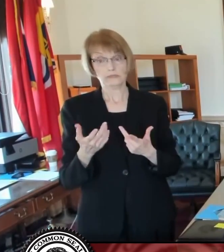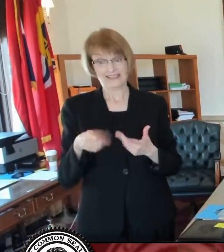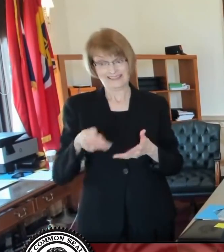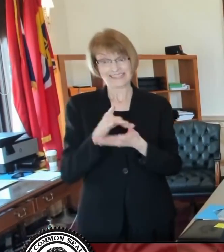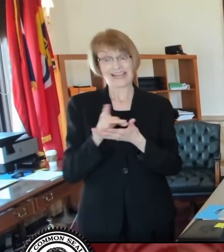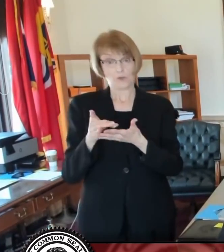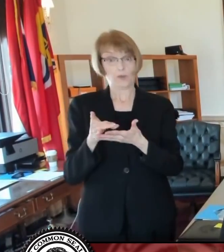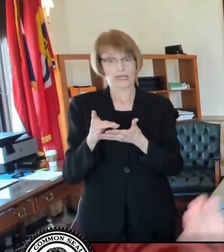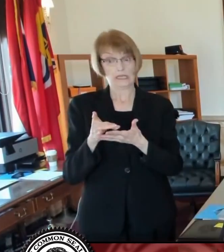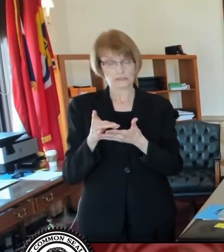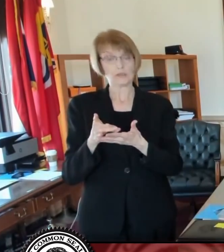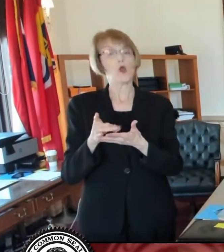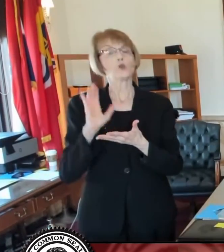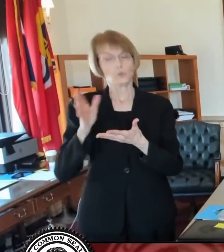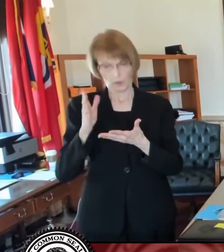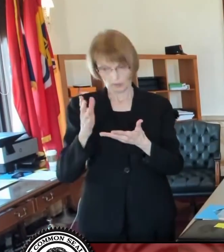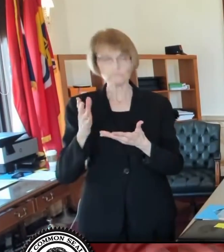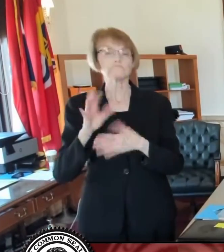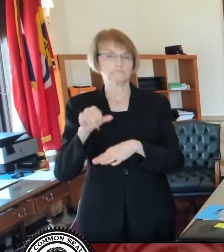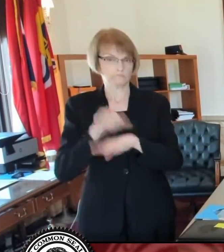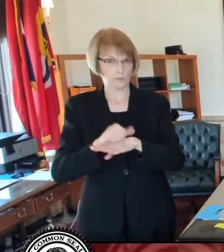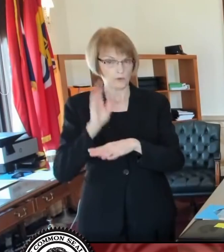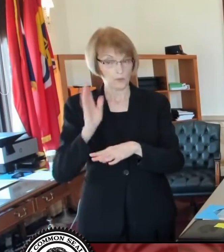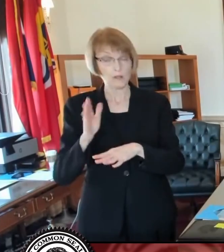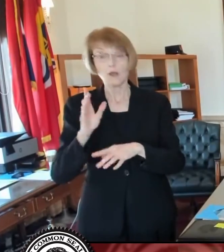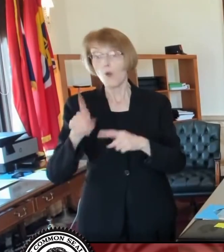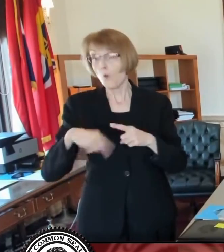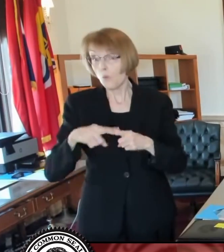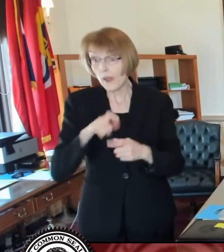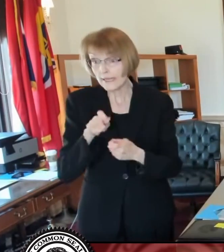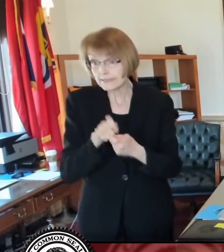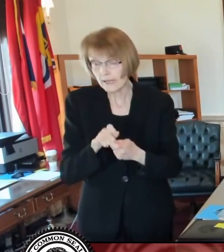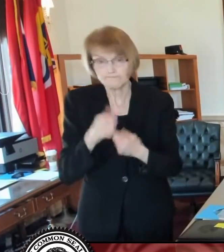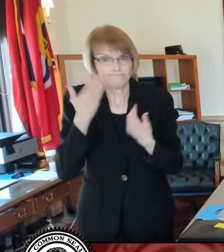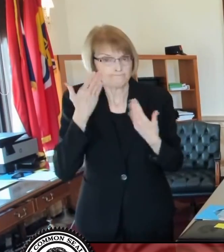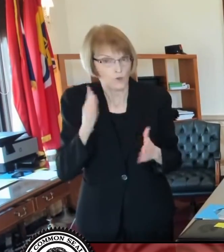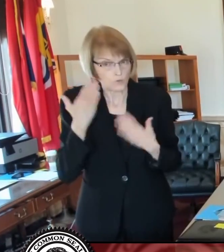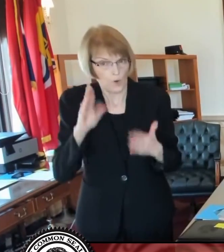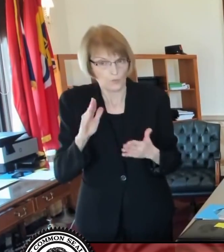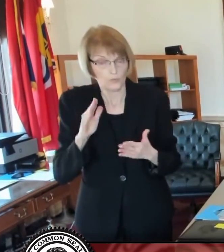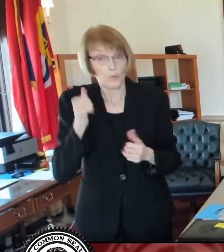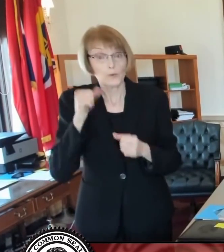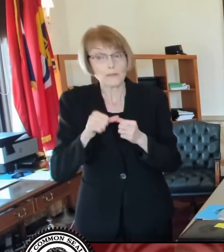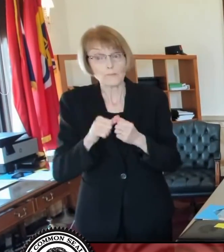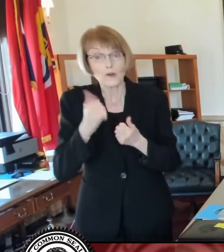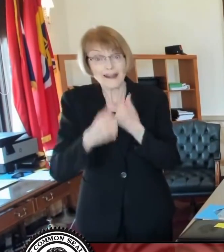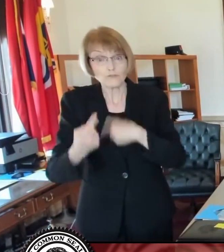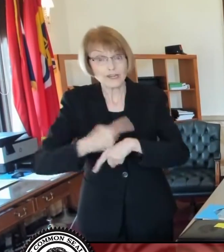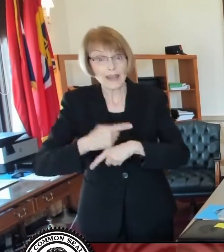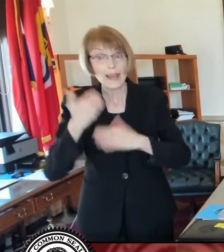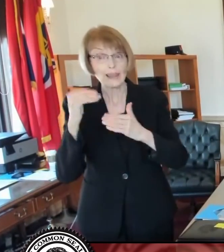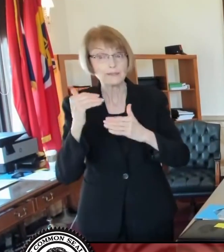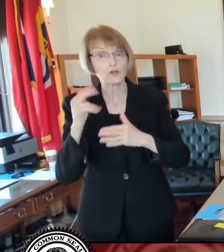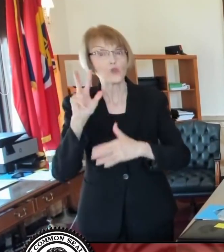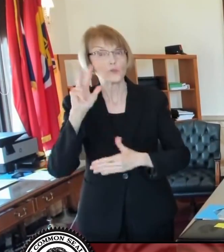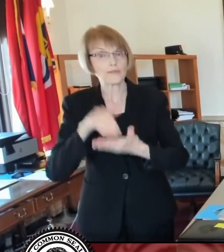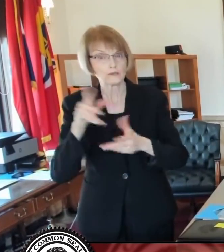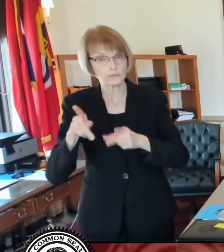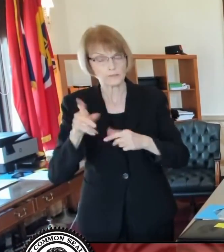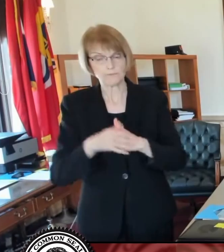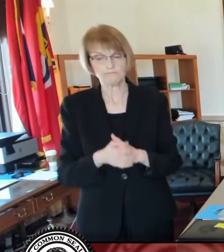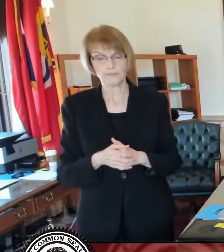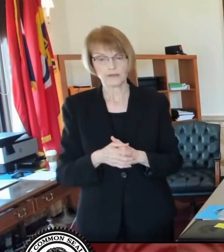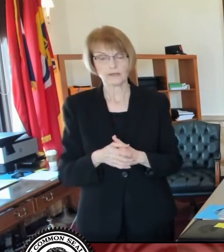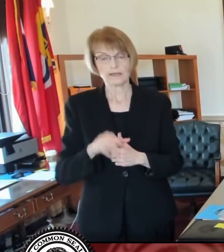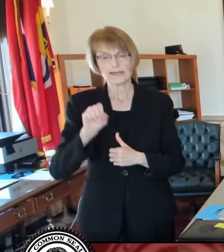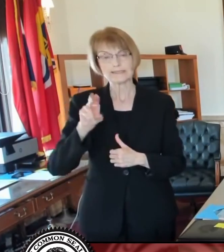Exactly when, of course, they'll take in batches because they can do 3,000 a day. Okay, we did get a question